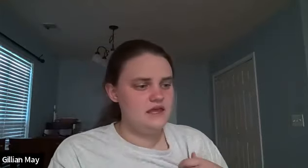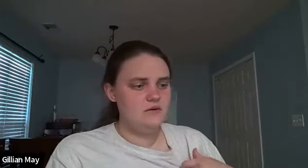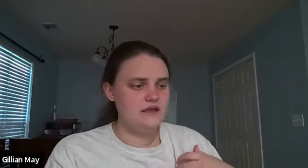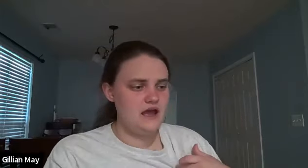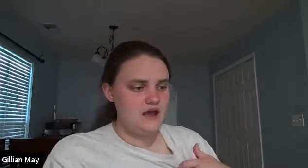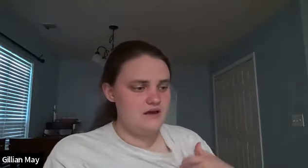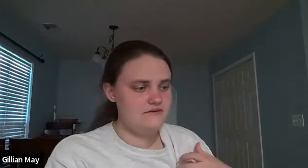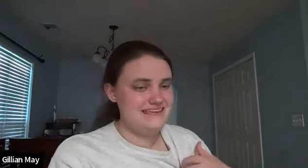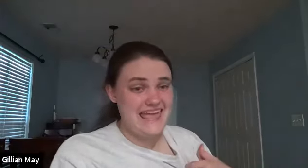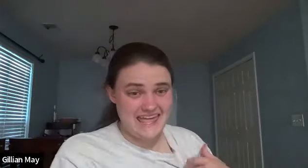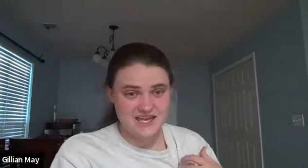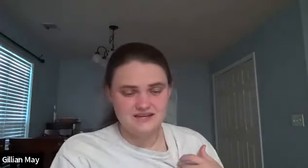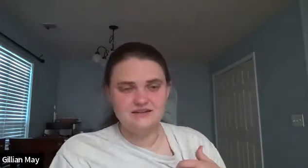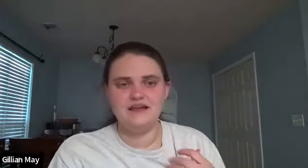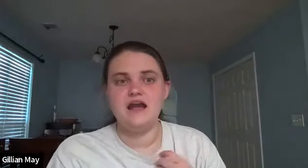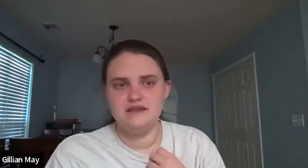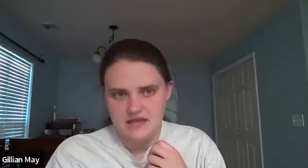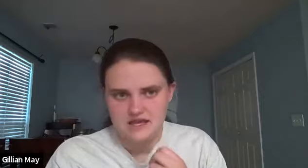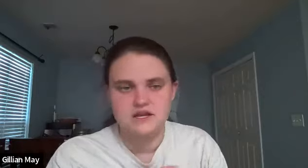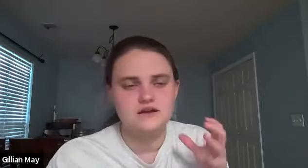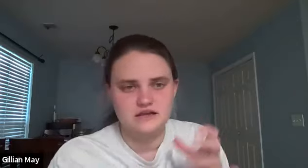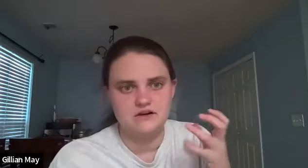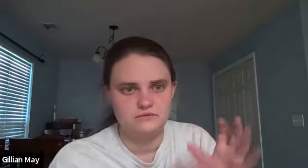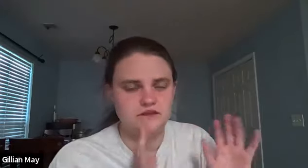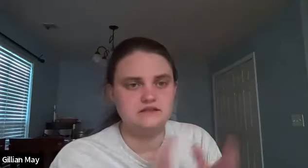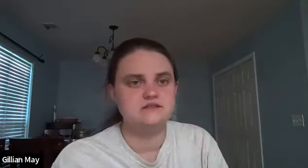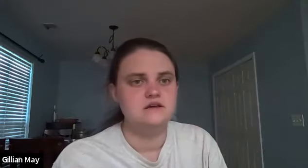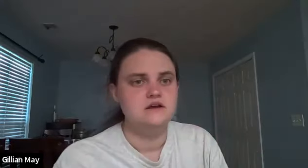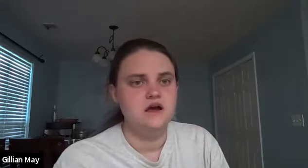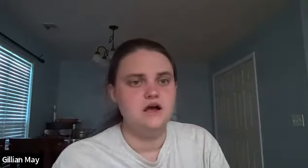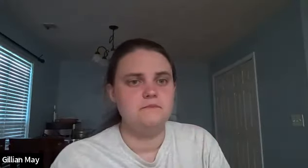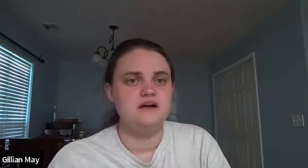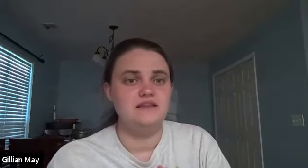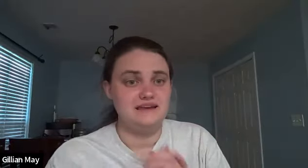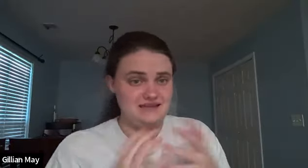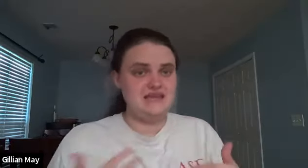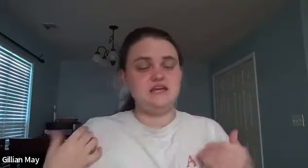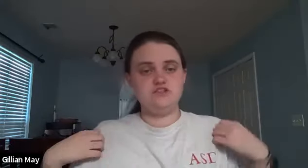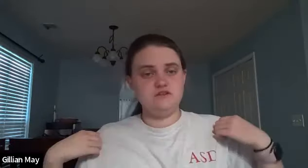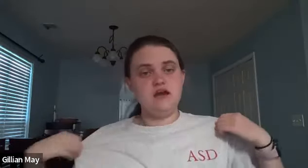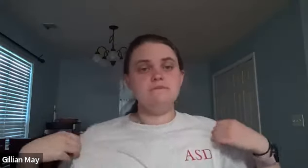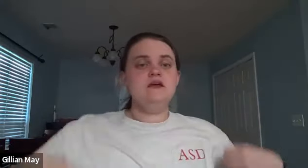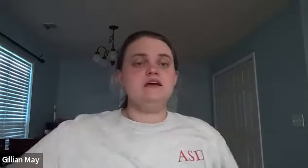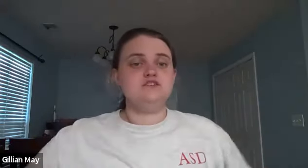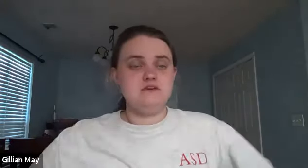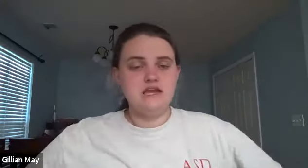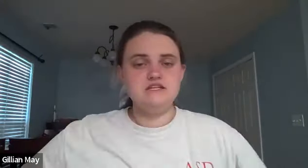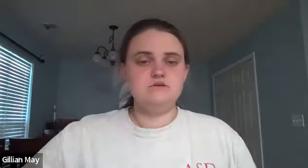Then we have can, like I can, not a can of things, but like I can do that. And so can is going to